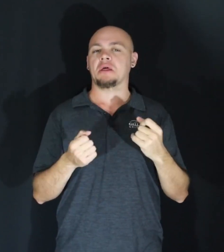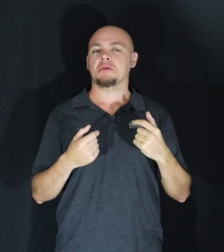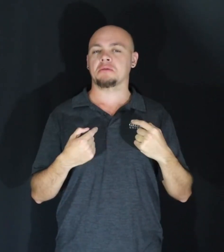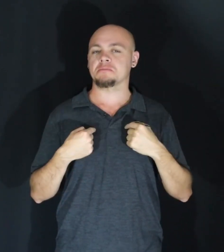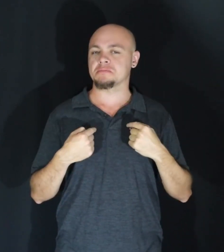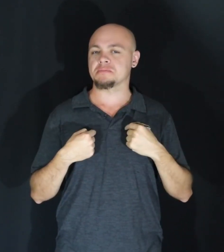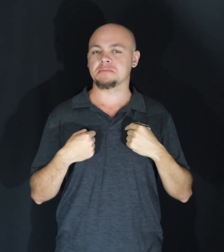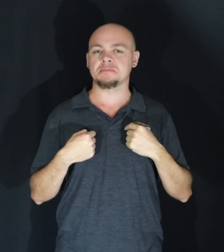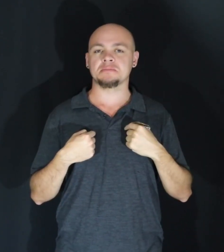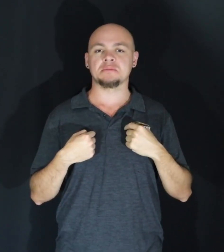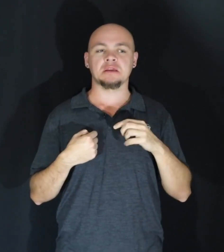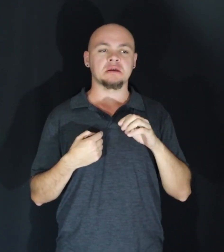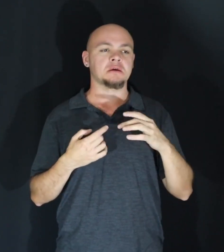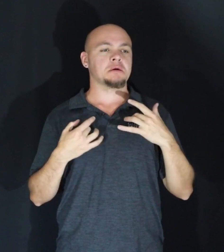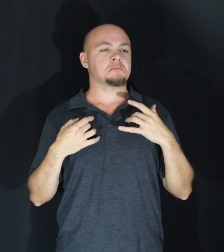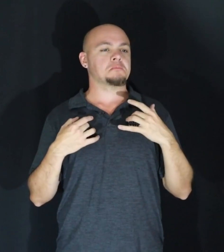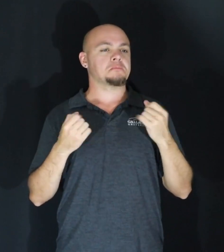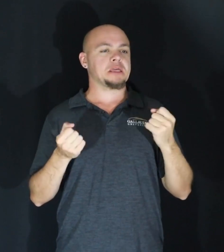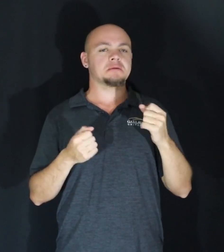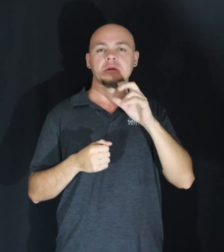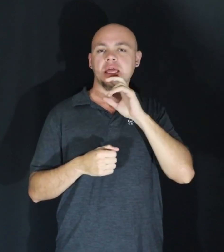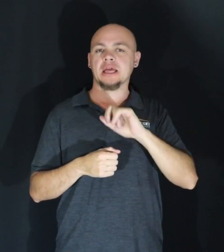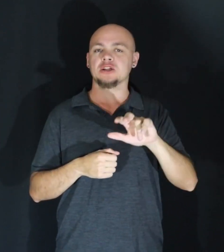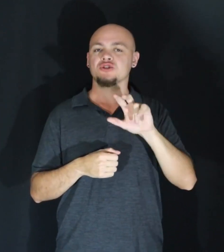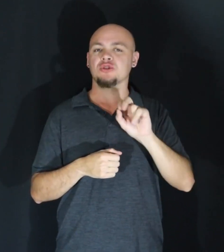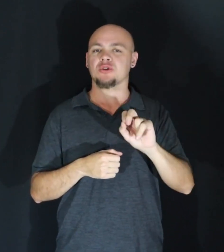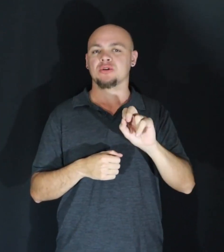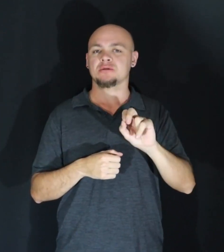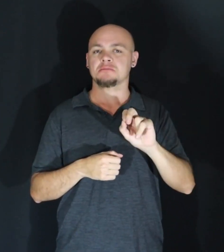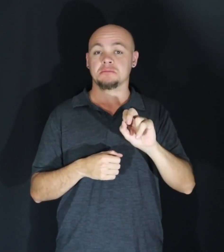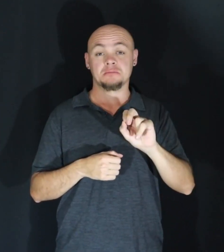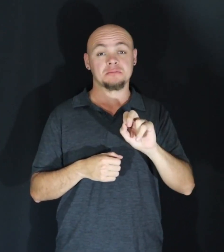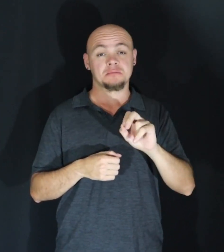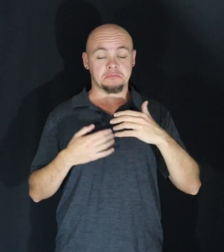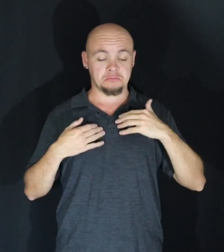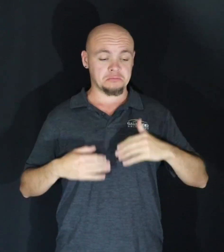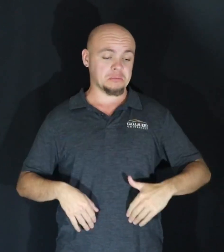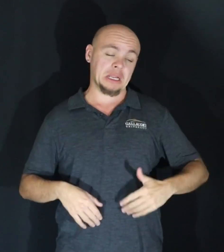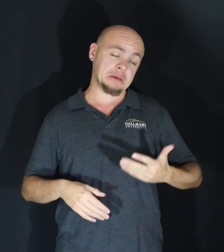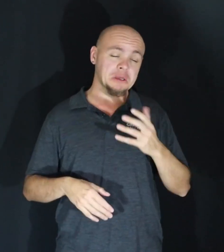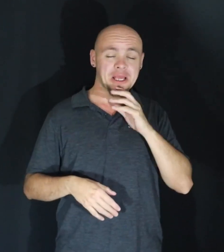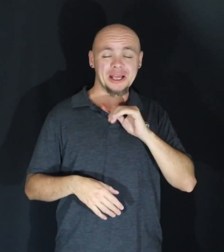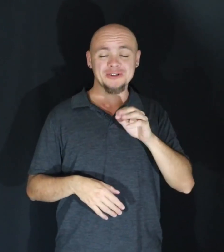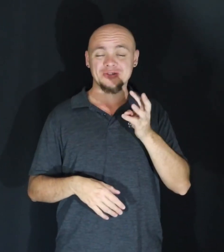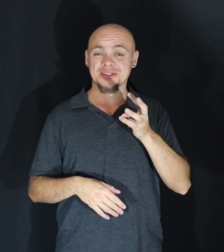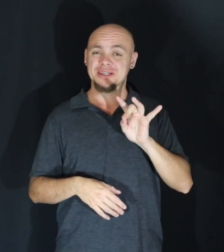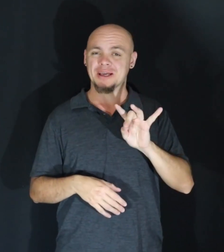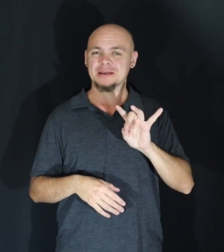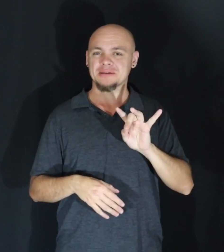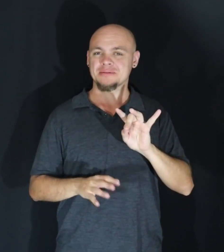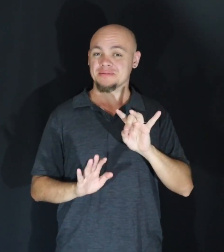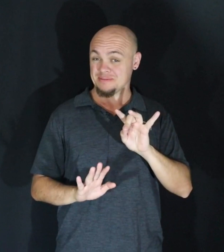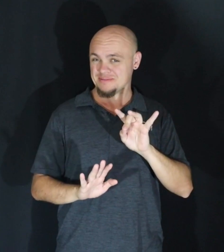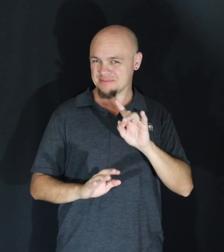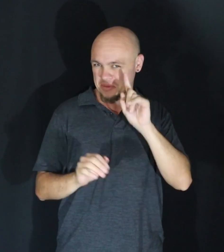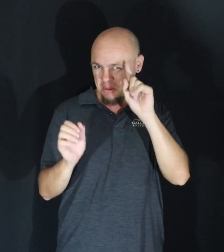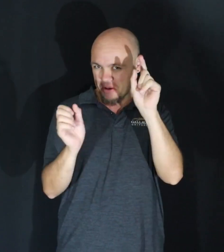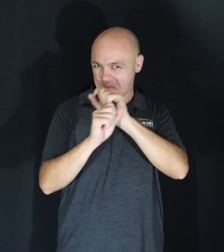I was a fit 30-year-old living in a 68-year-old body. Get the